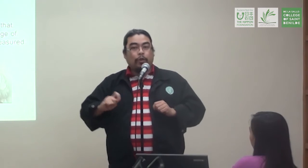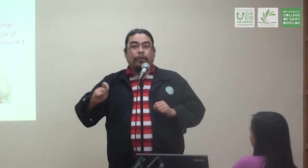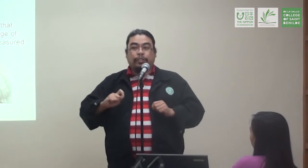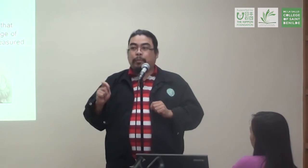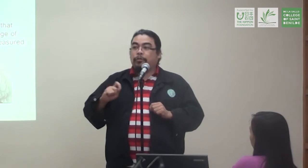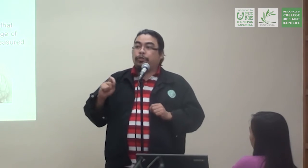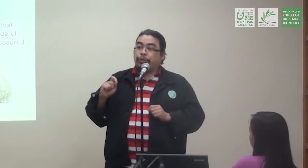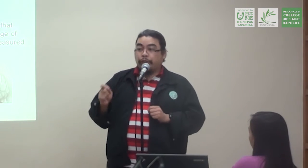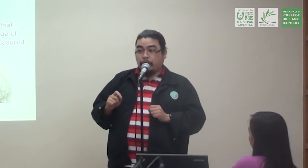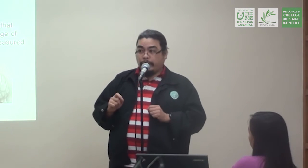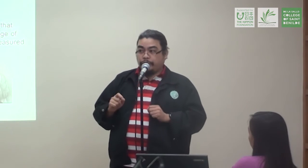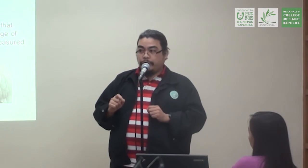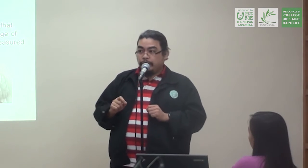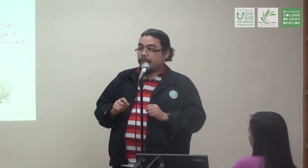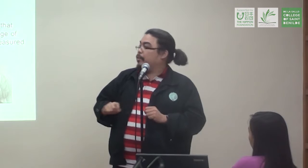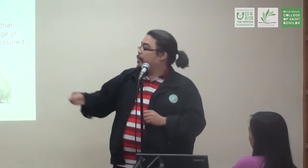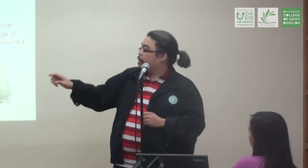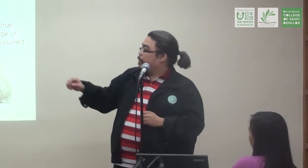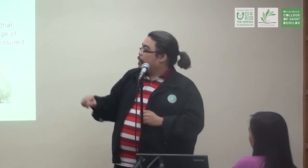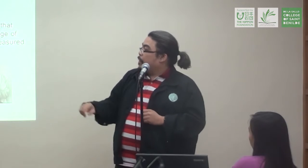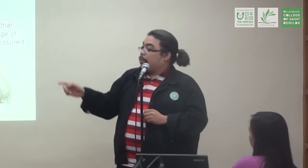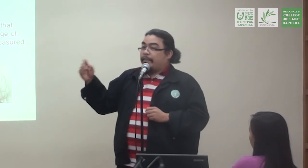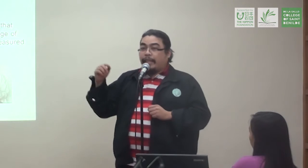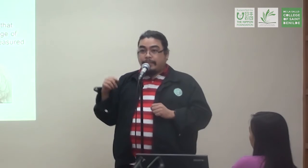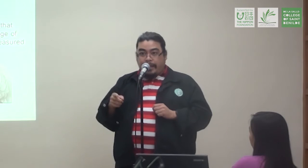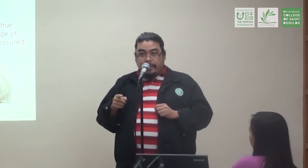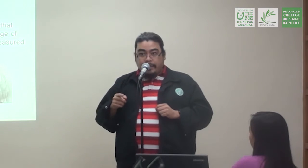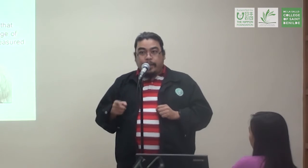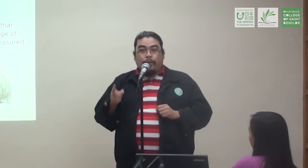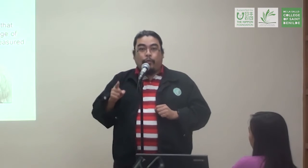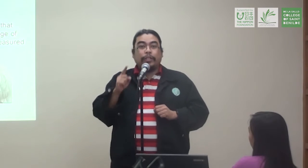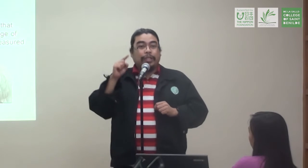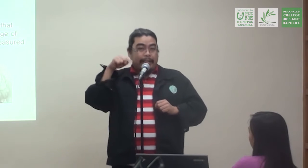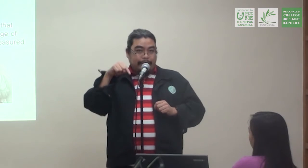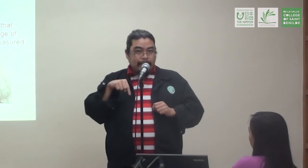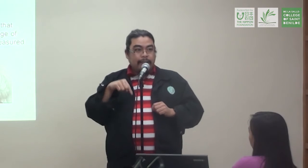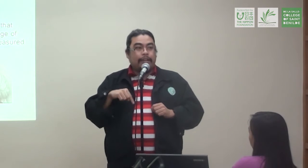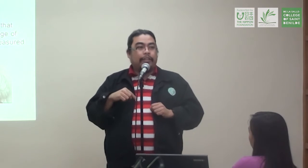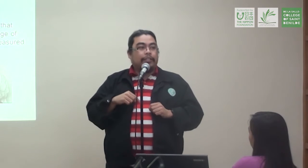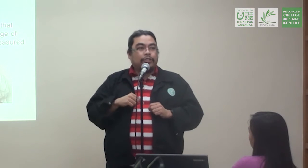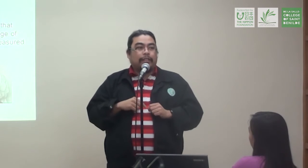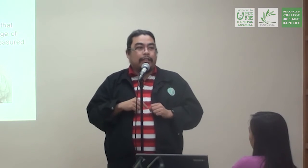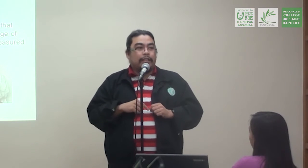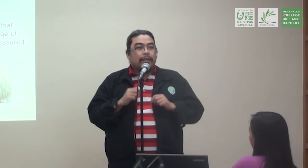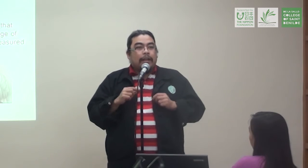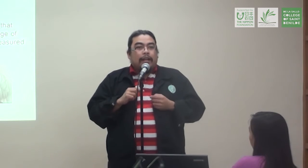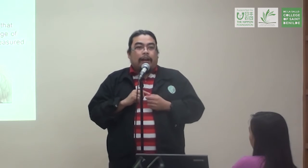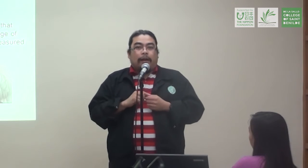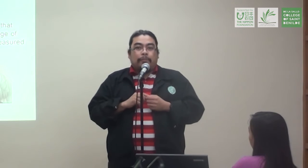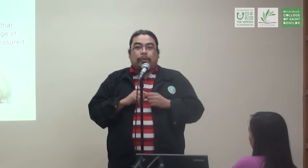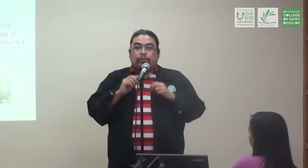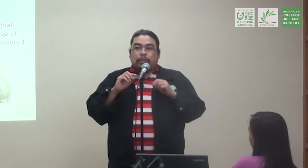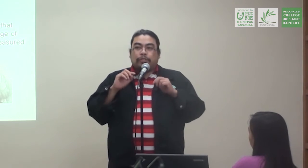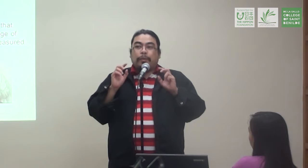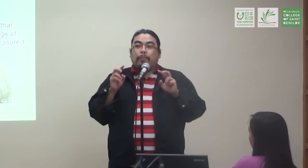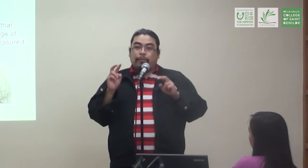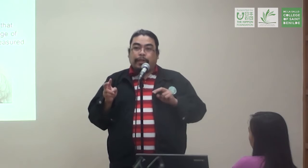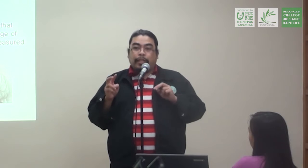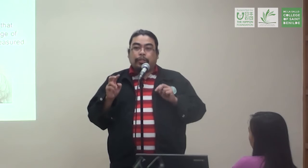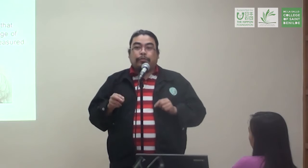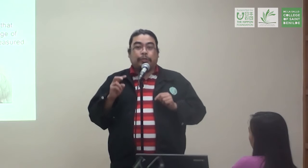to write or respond to certain questions. Test editing, of which I did here in the study, it